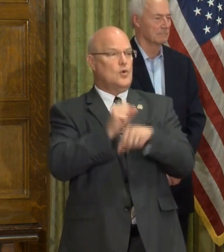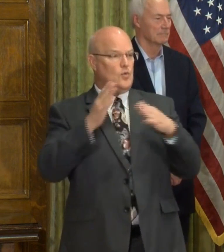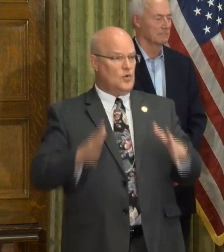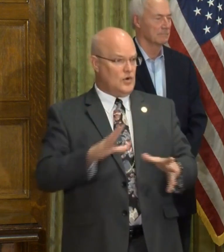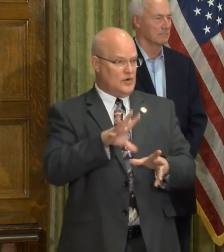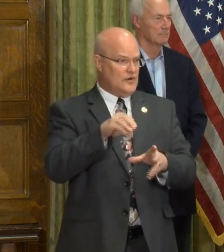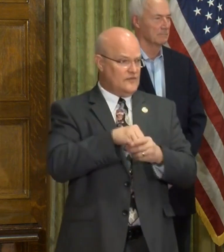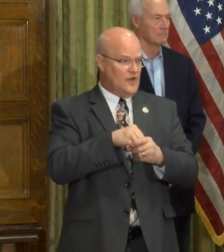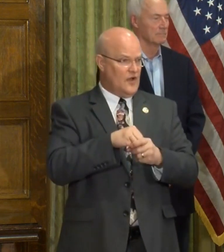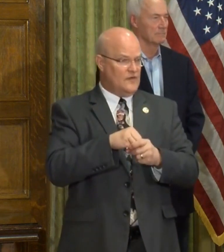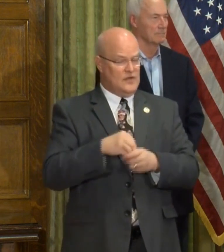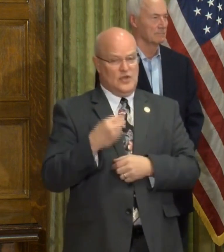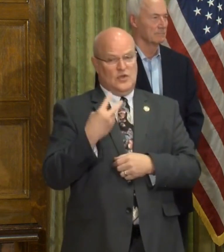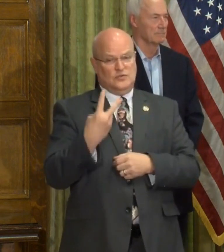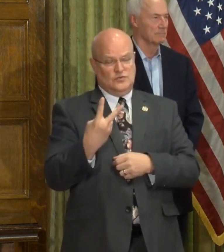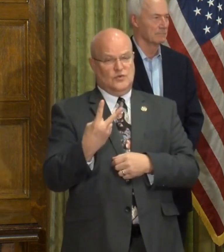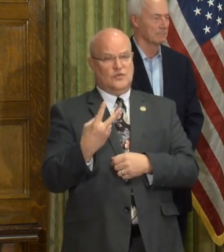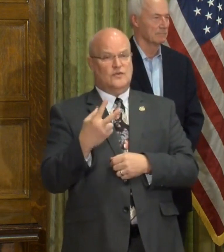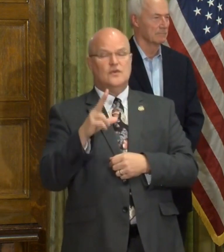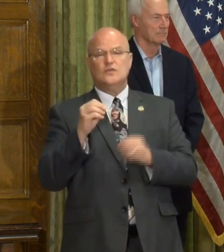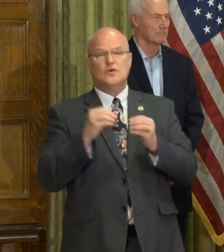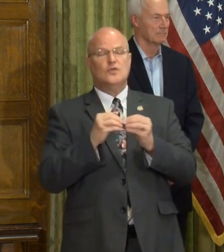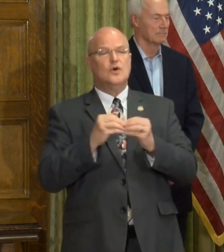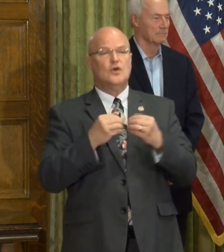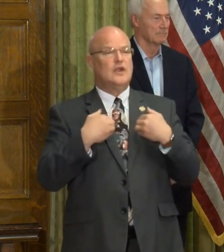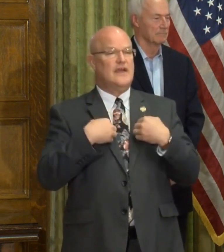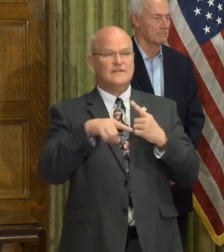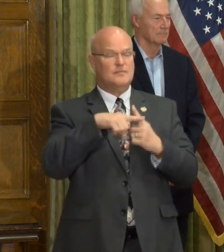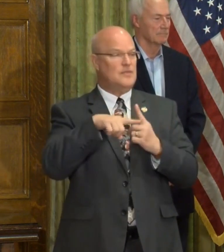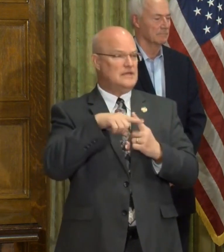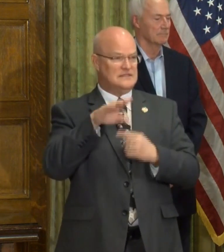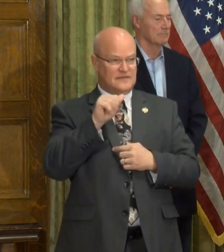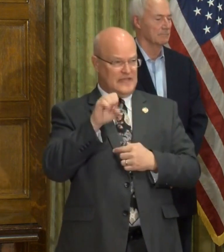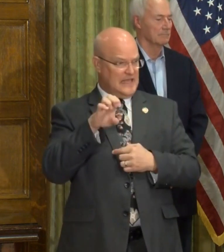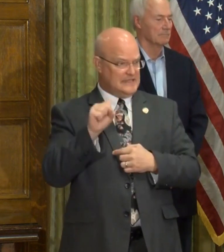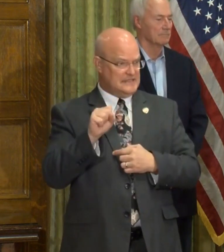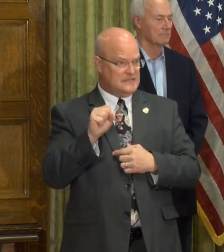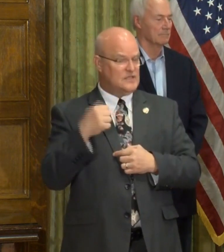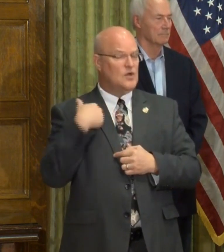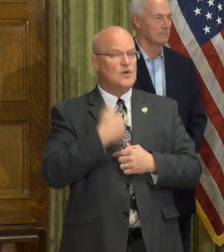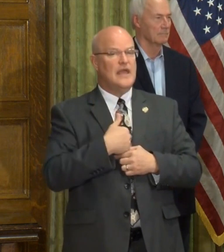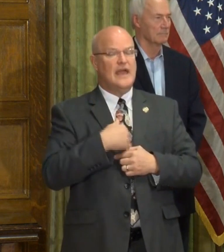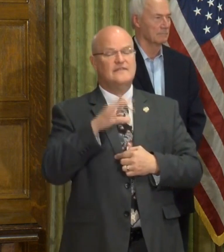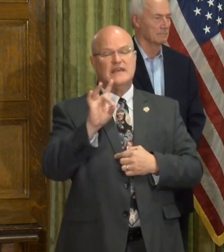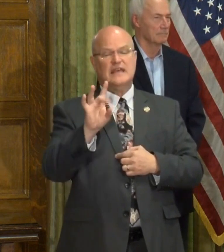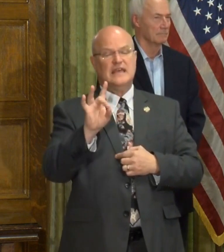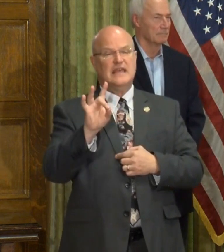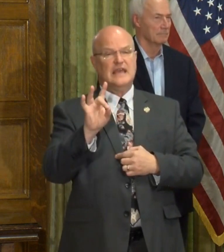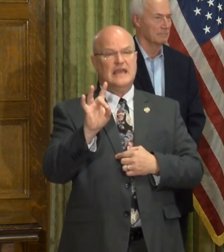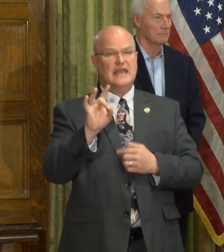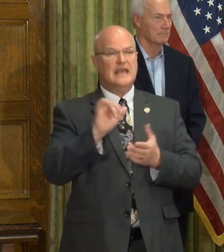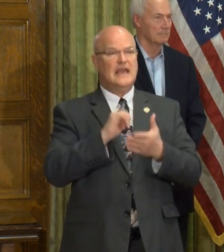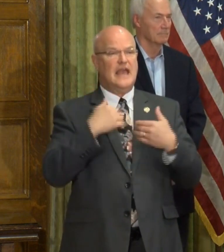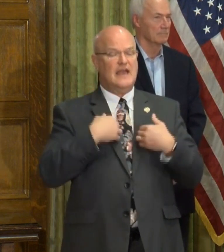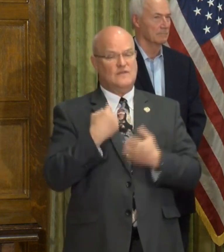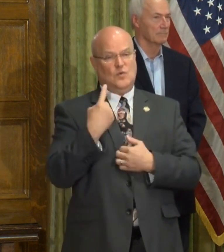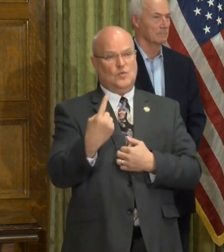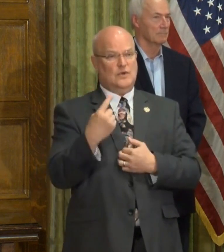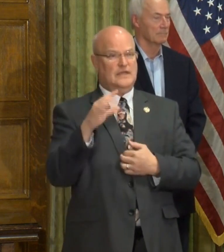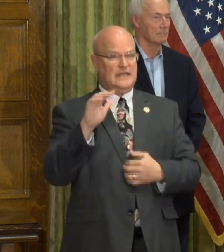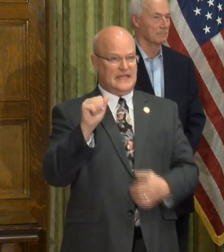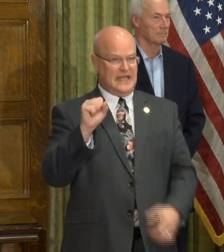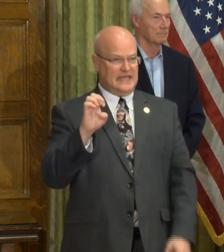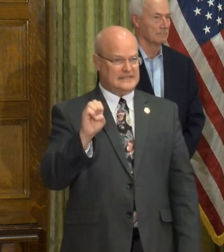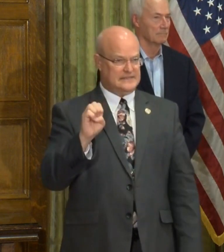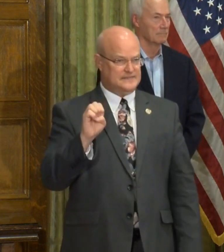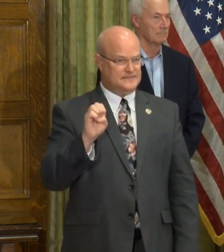involved, and 2 of those no longer have positive cases, so we have 8 that have at least